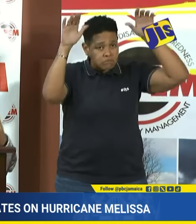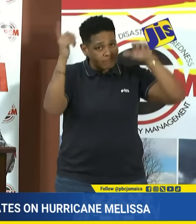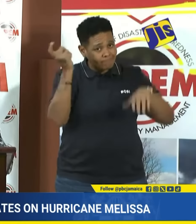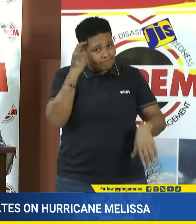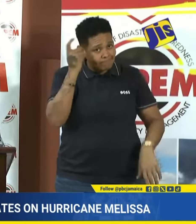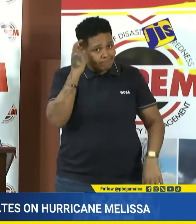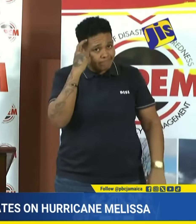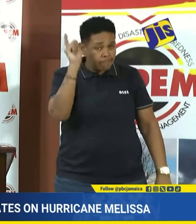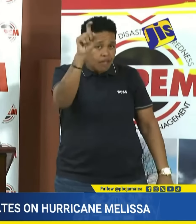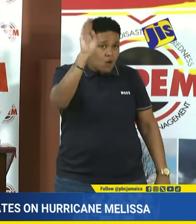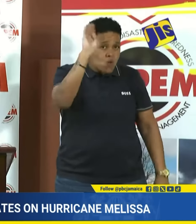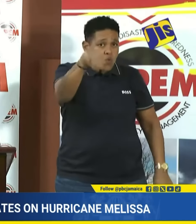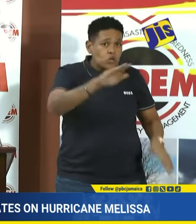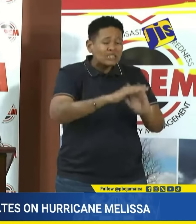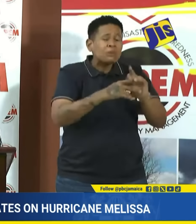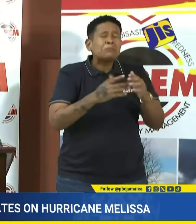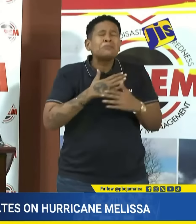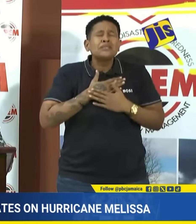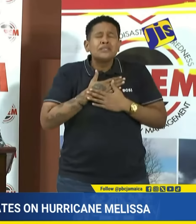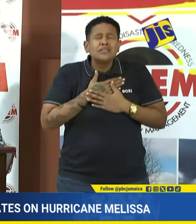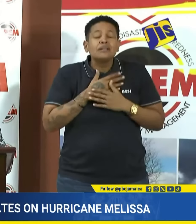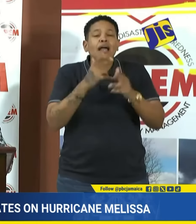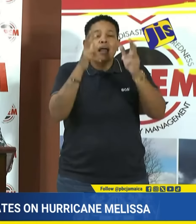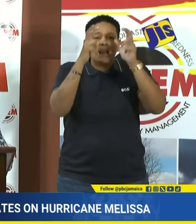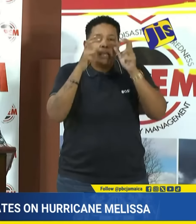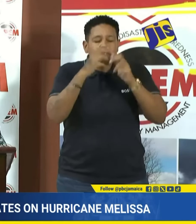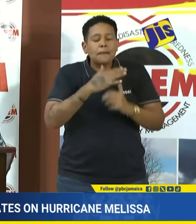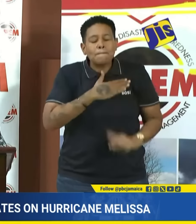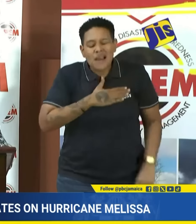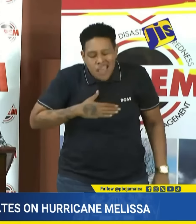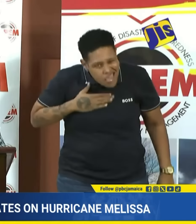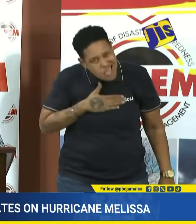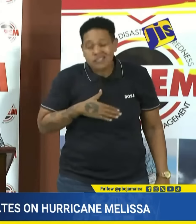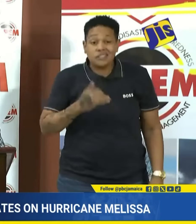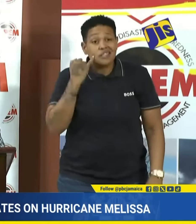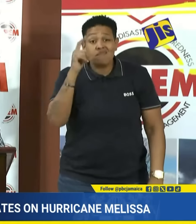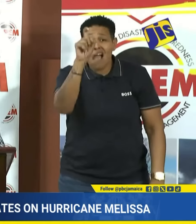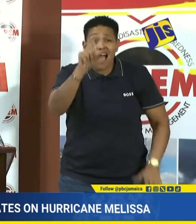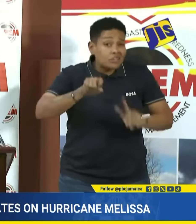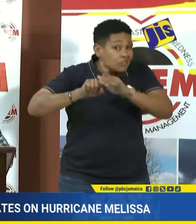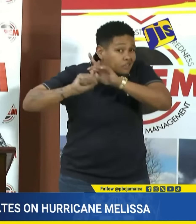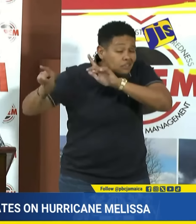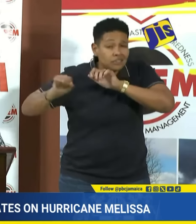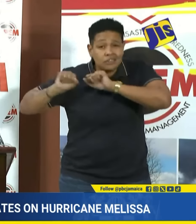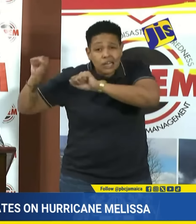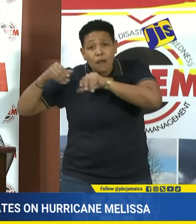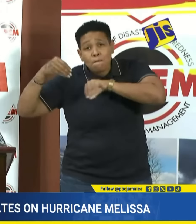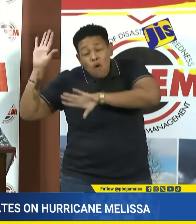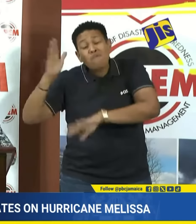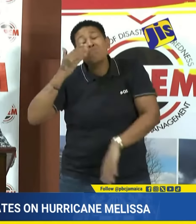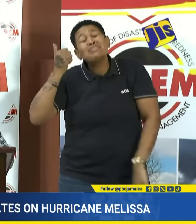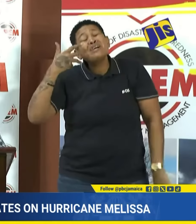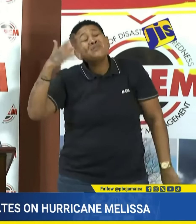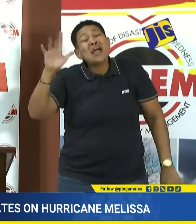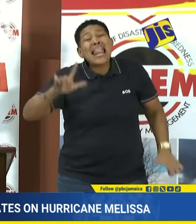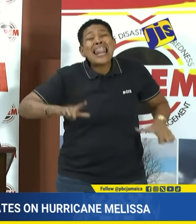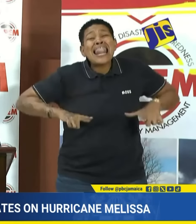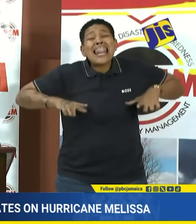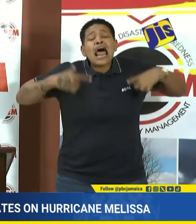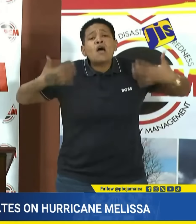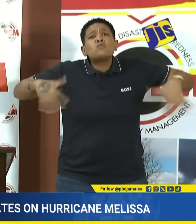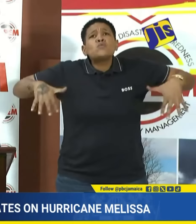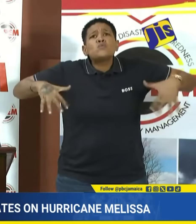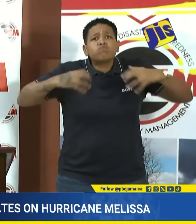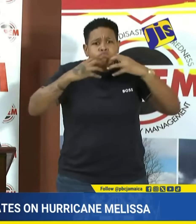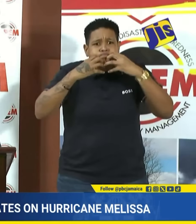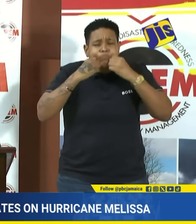our Jamaicans to please heed this warning. If you're asked to evacuate, your life is so